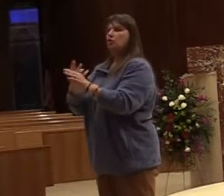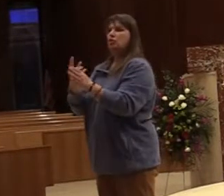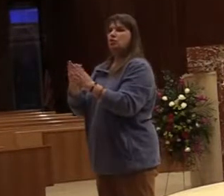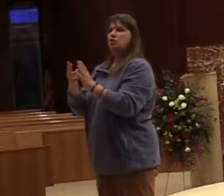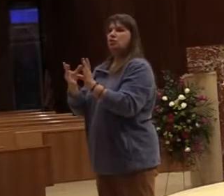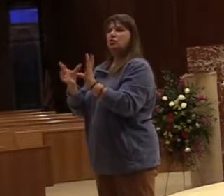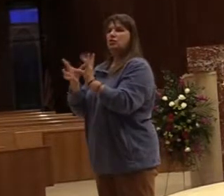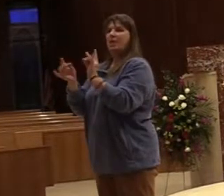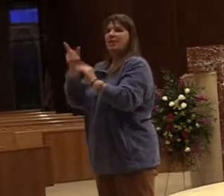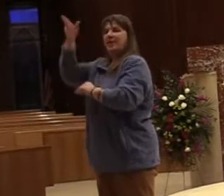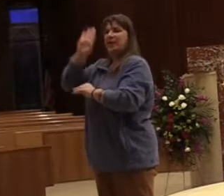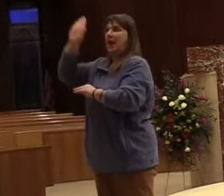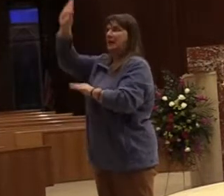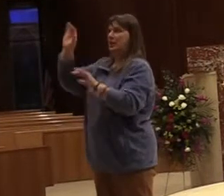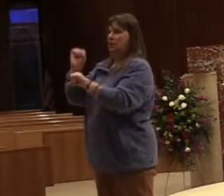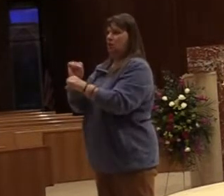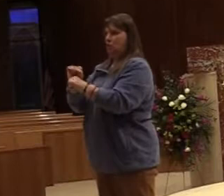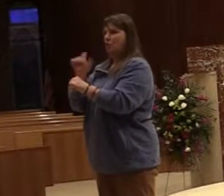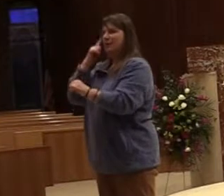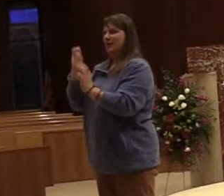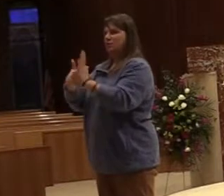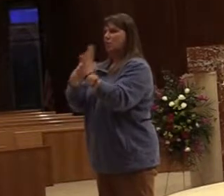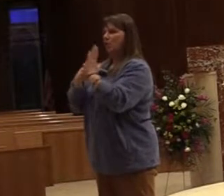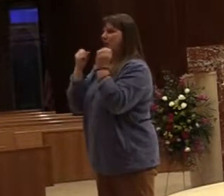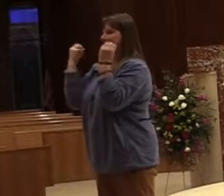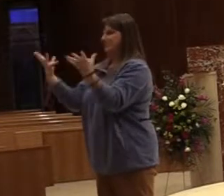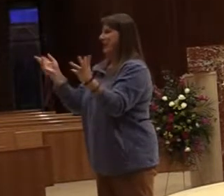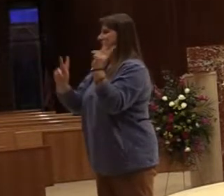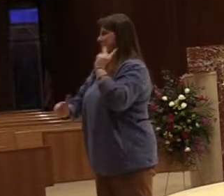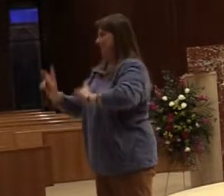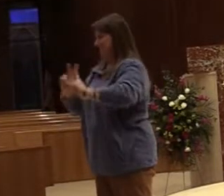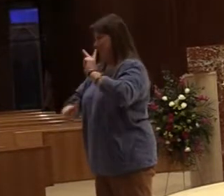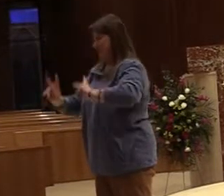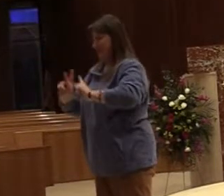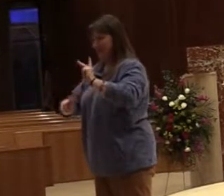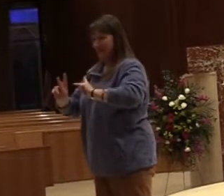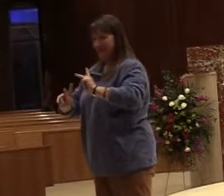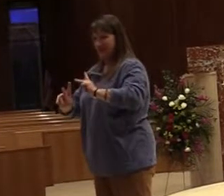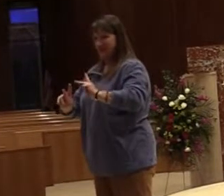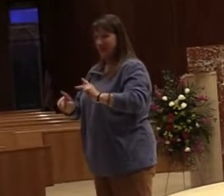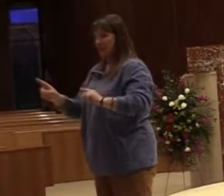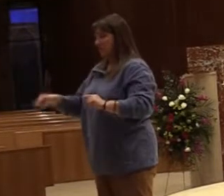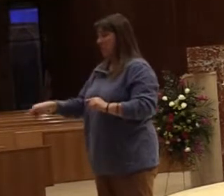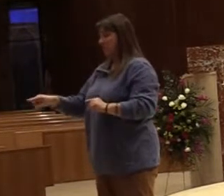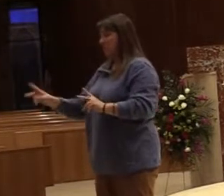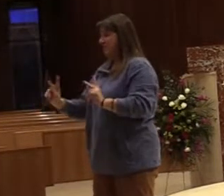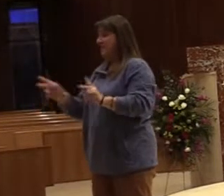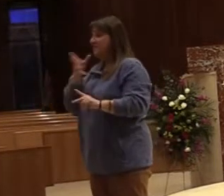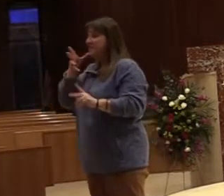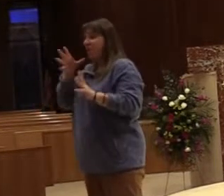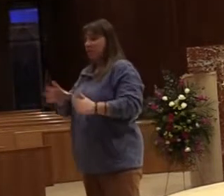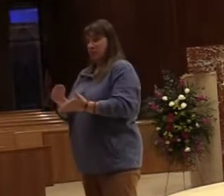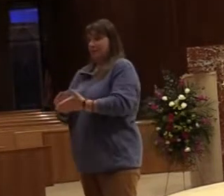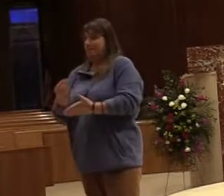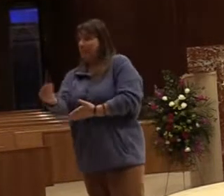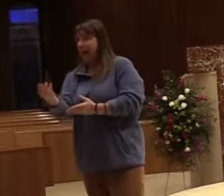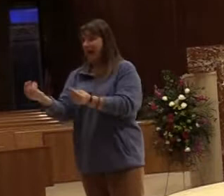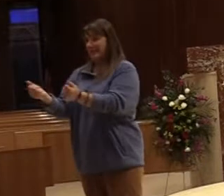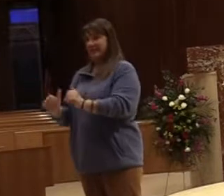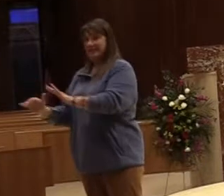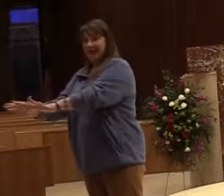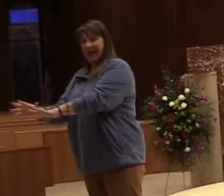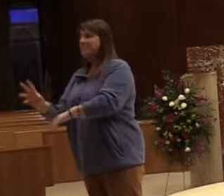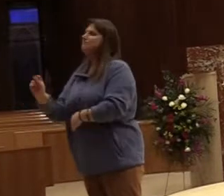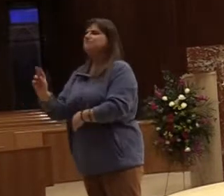people. It's leased to the vineyard workers. They didn't buy the vineyard. They didn't make it. They were allowed to